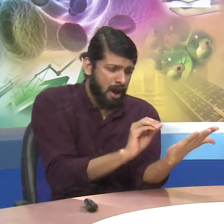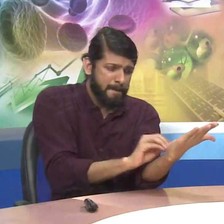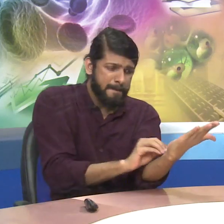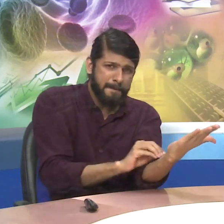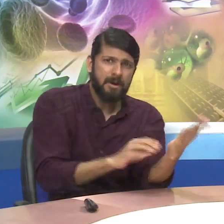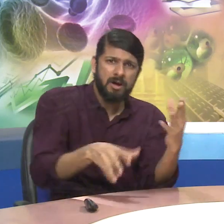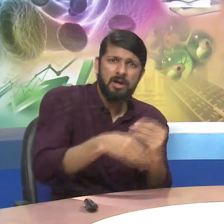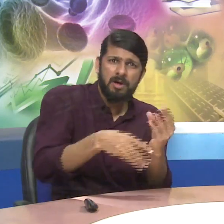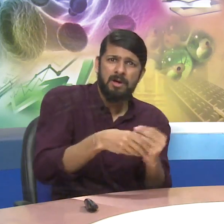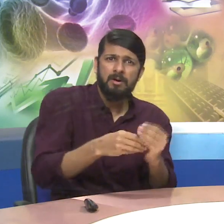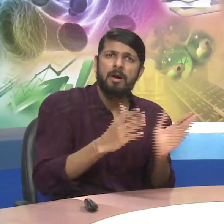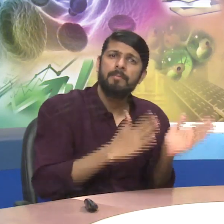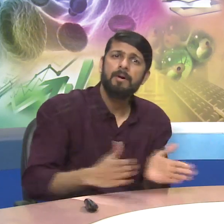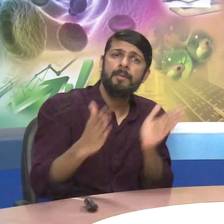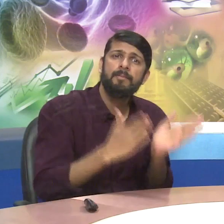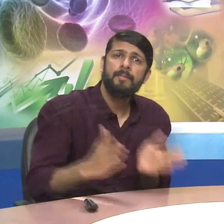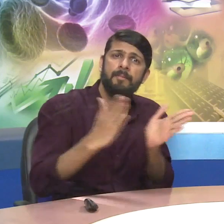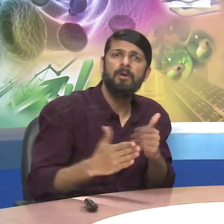the Constituent Assembly met for